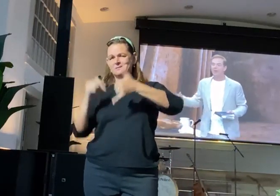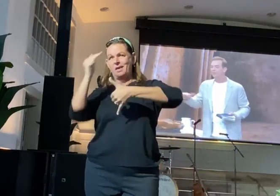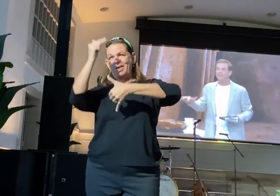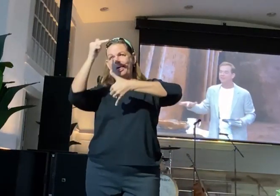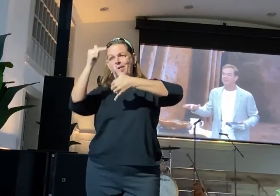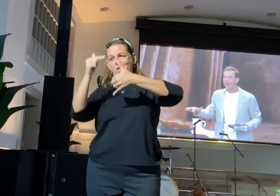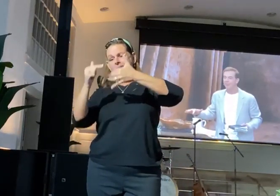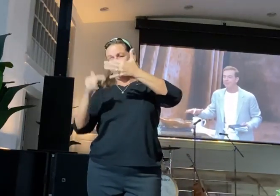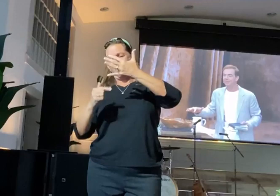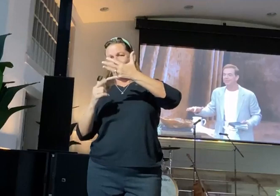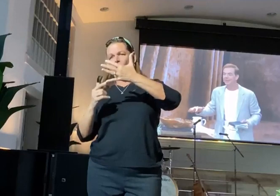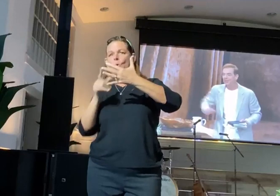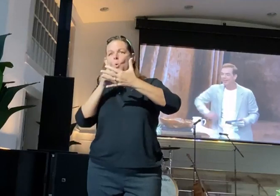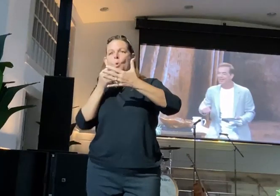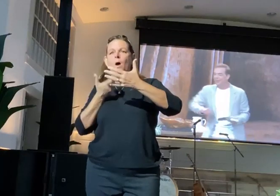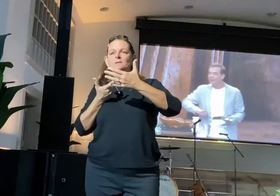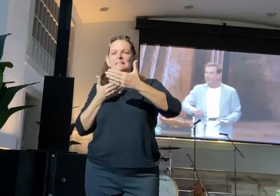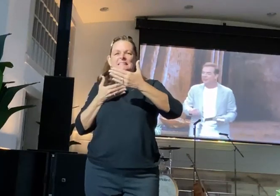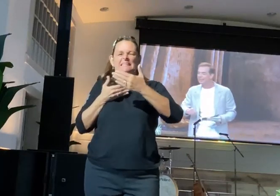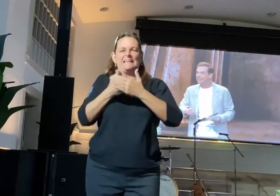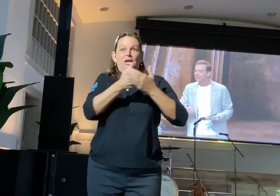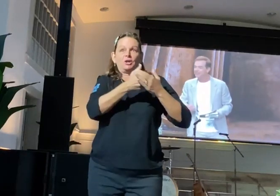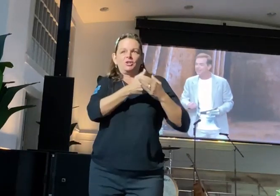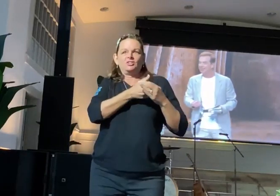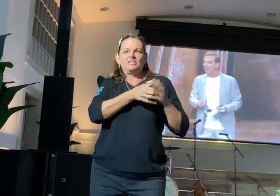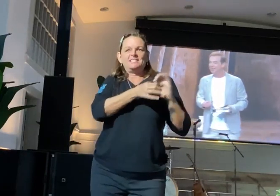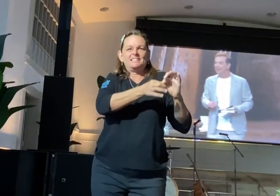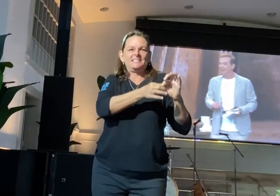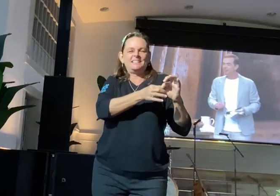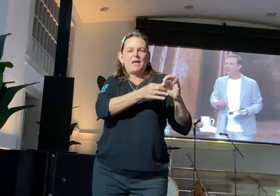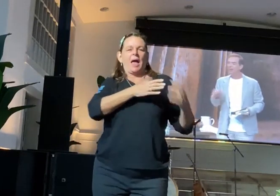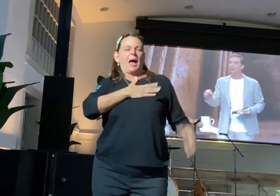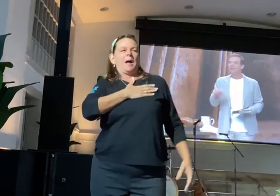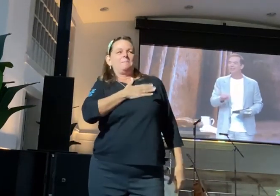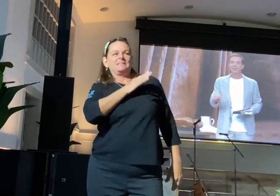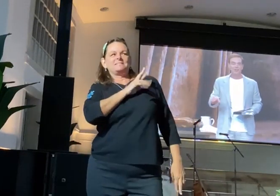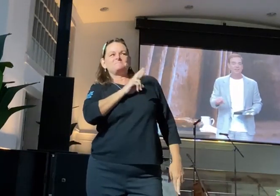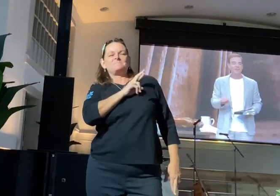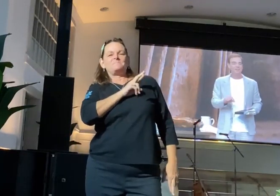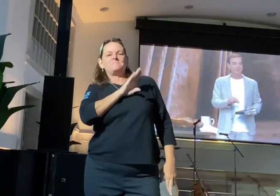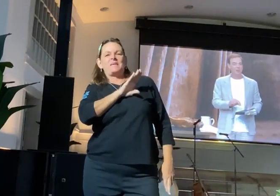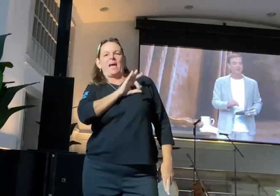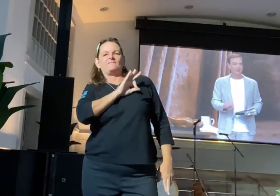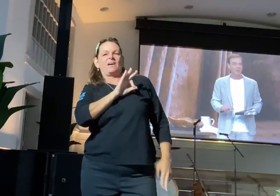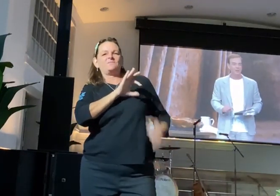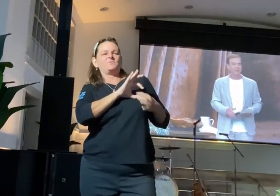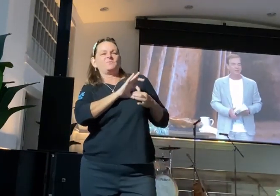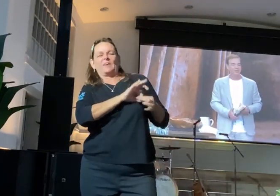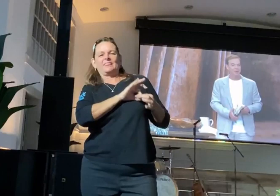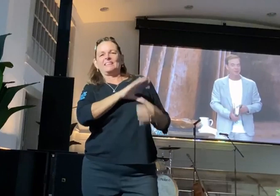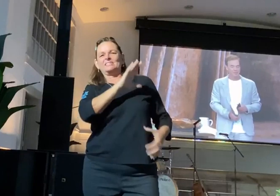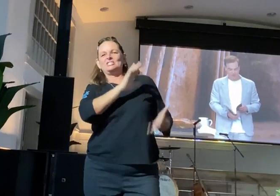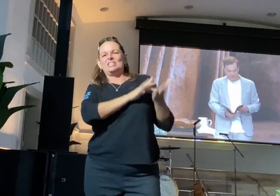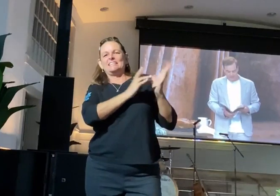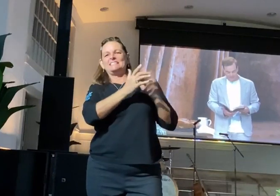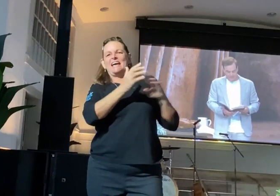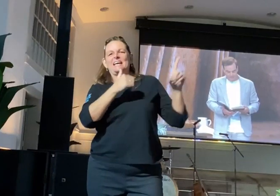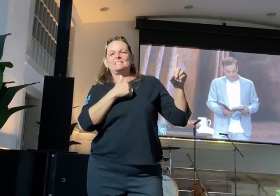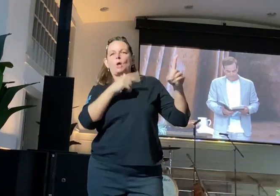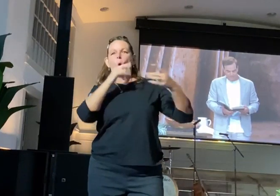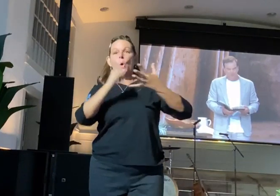they were looking for the best seat at the table. When they get close to Jesus, when the closest thing to Jesus is serving the way Jesus